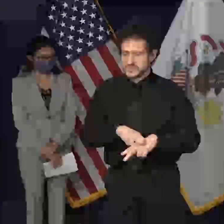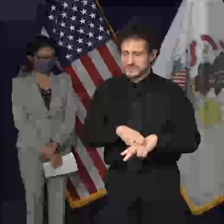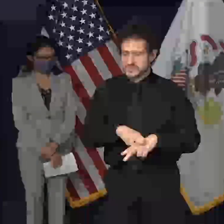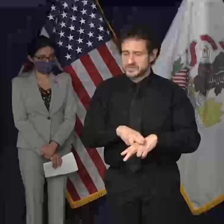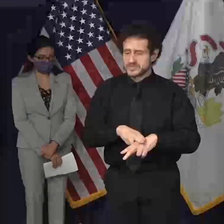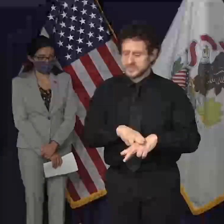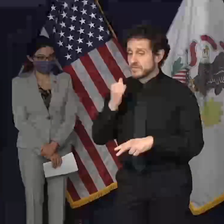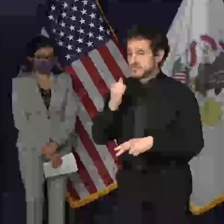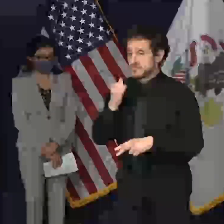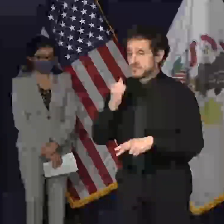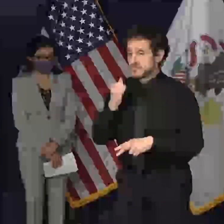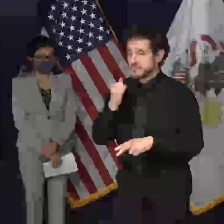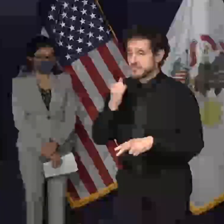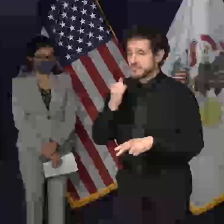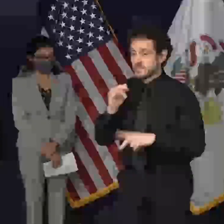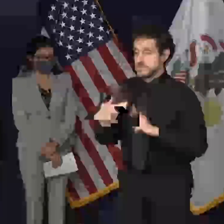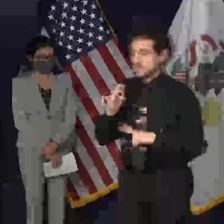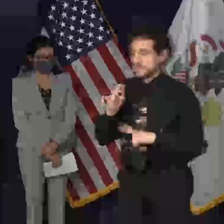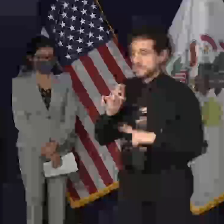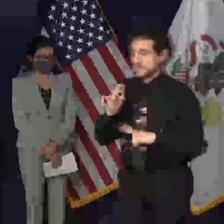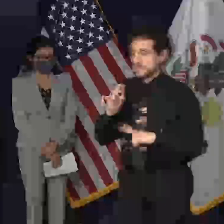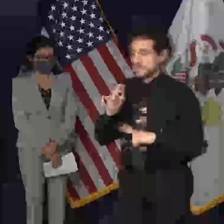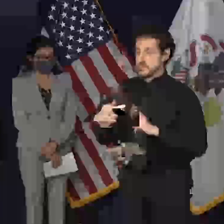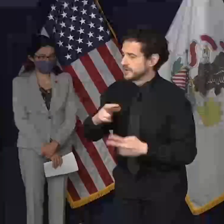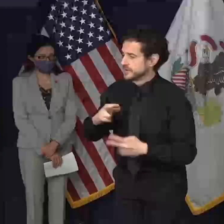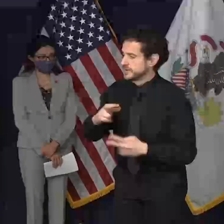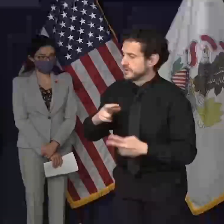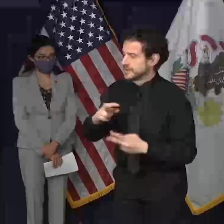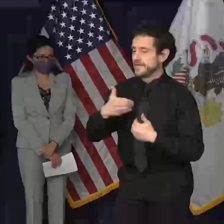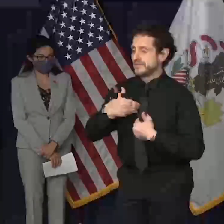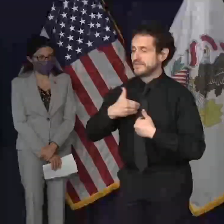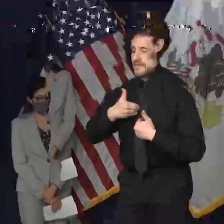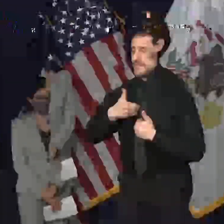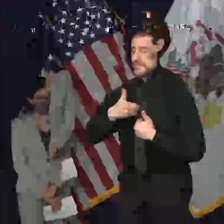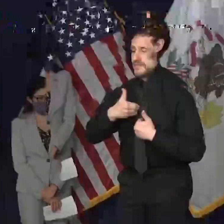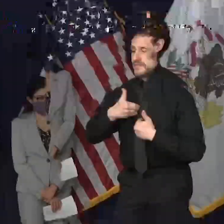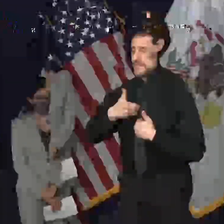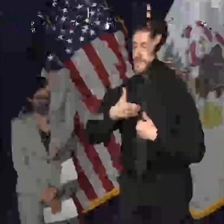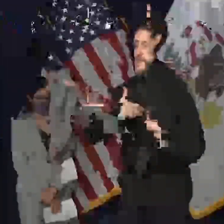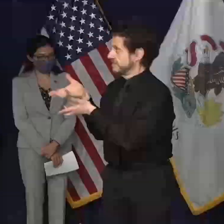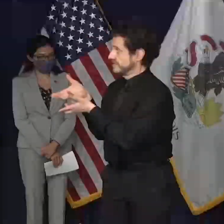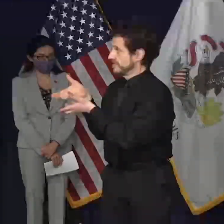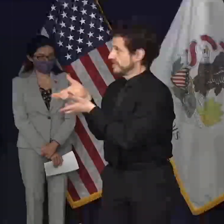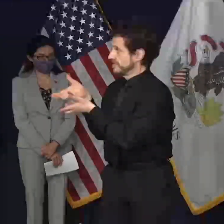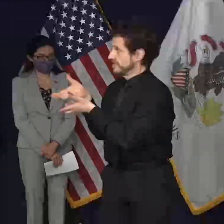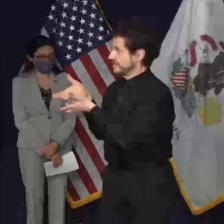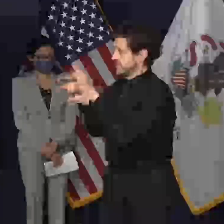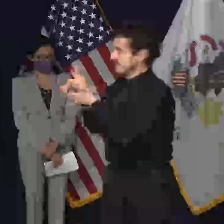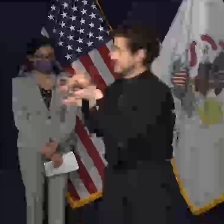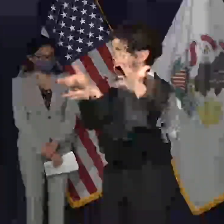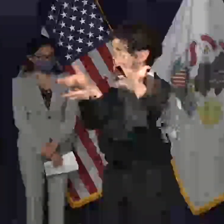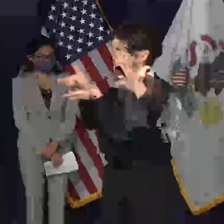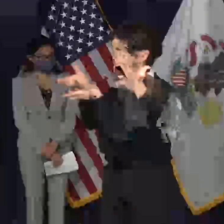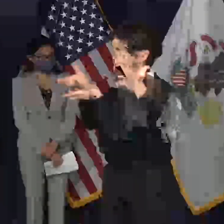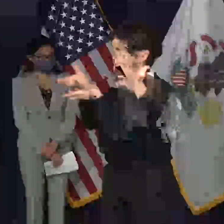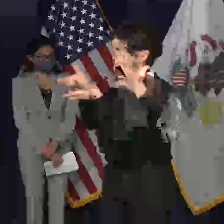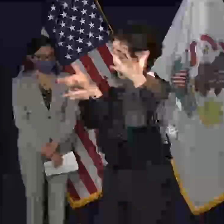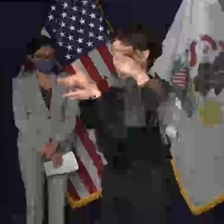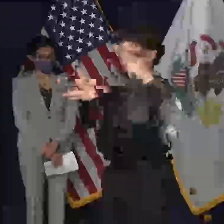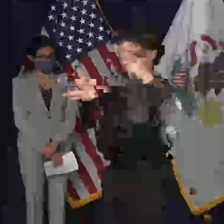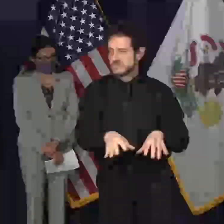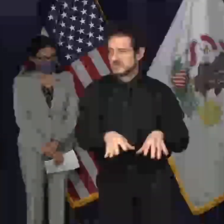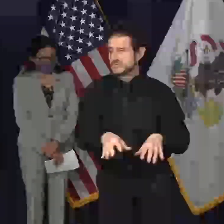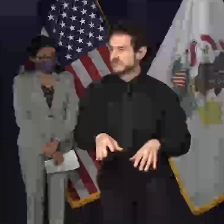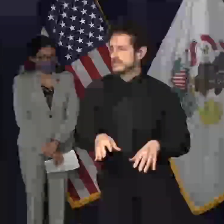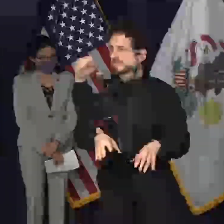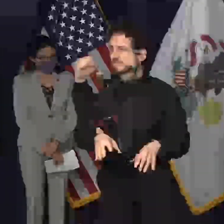one another. There are servers who will be serving food, which can transmit the disease, the infection, bartenders, and so